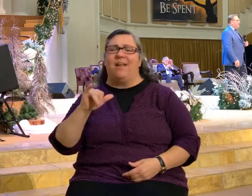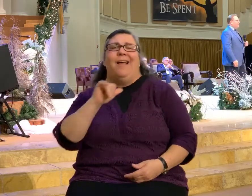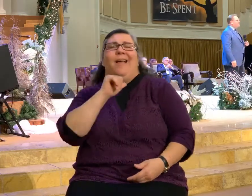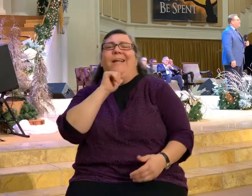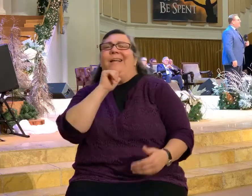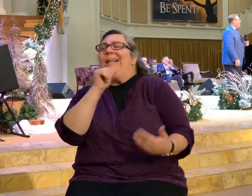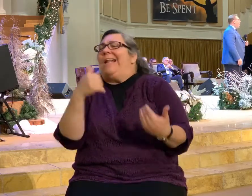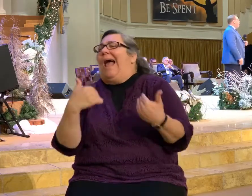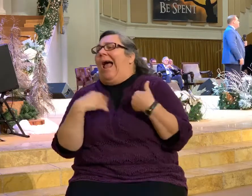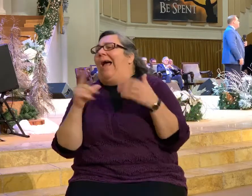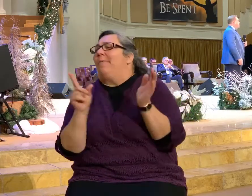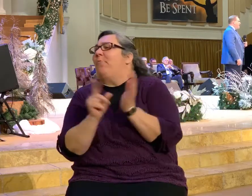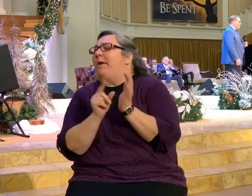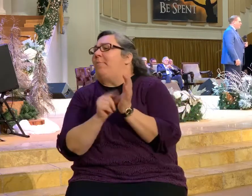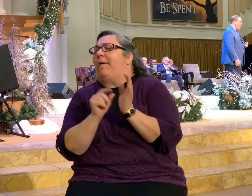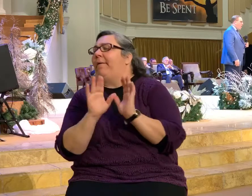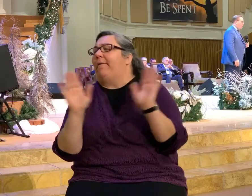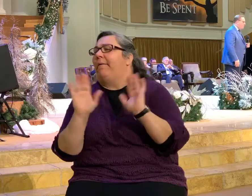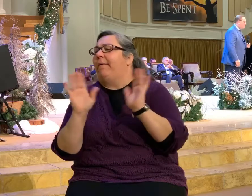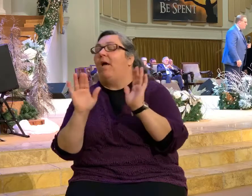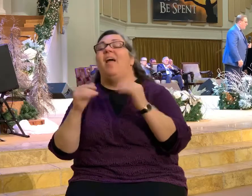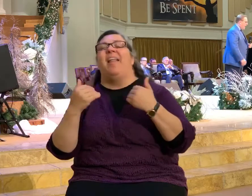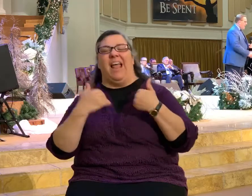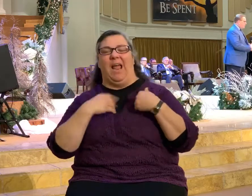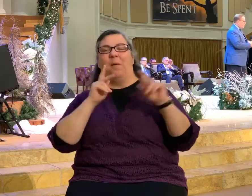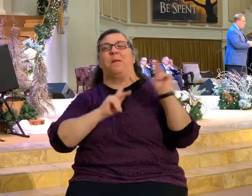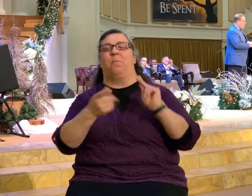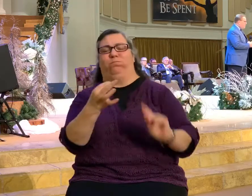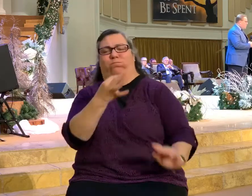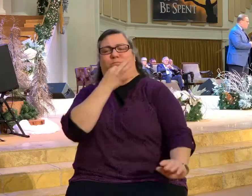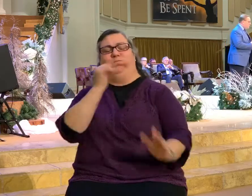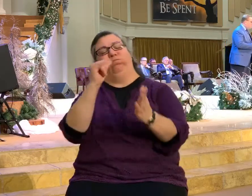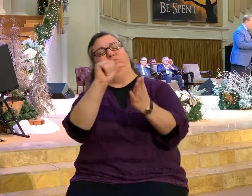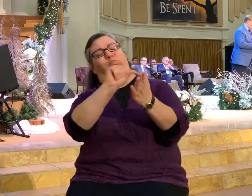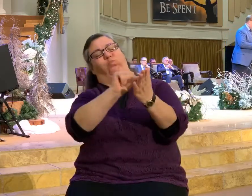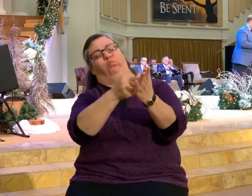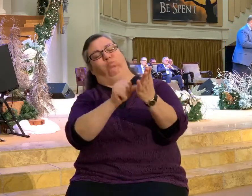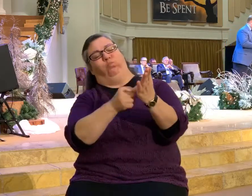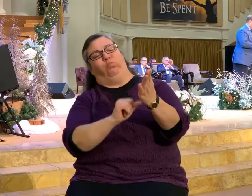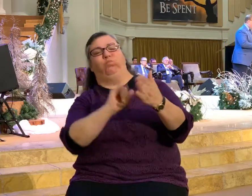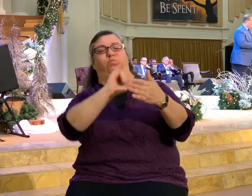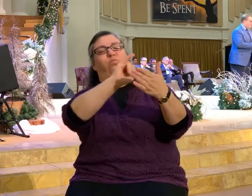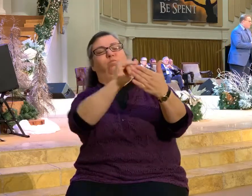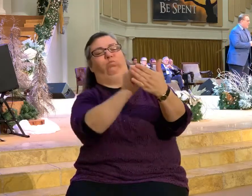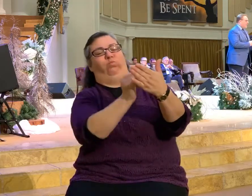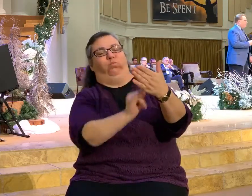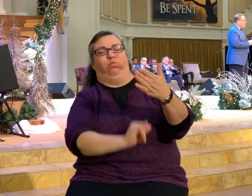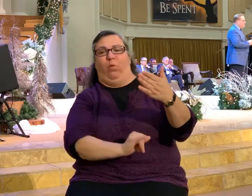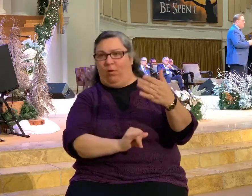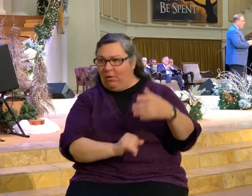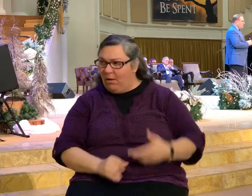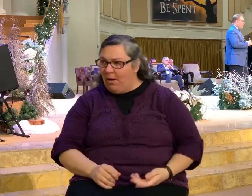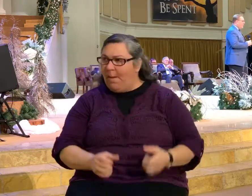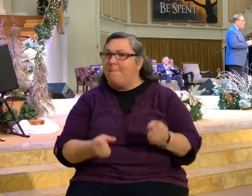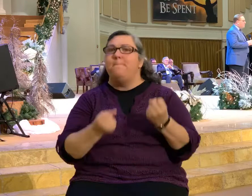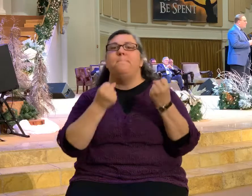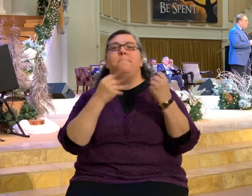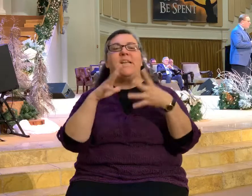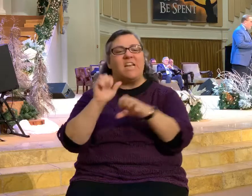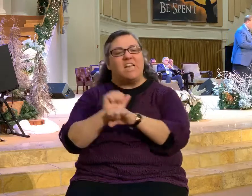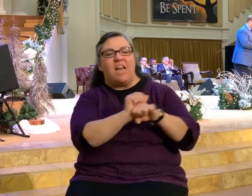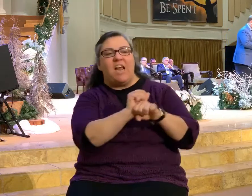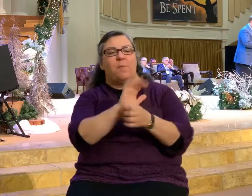They didn't need it. They had artisans that could carve and could mold. Many of the slaves were sex